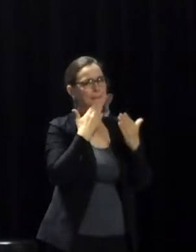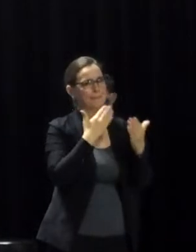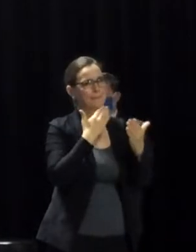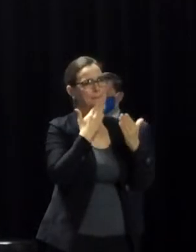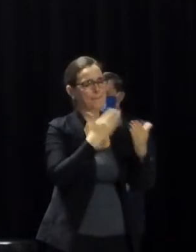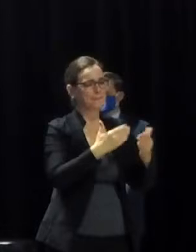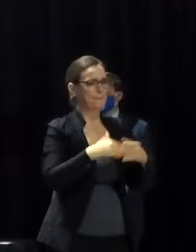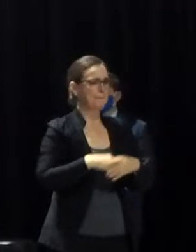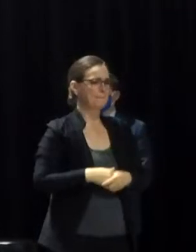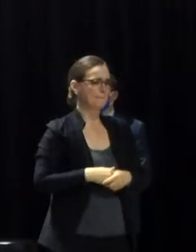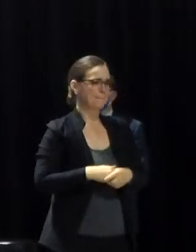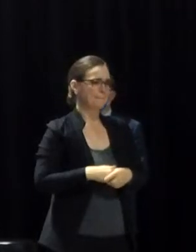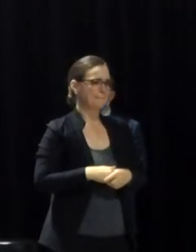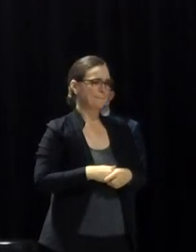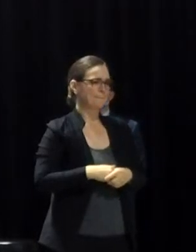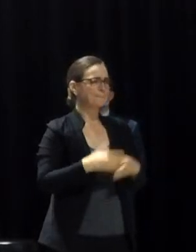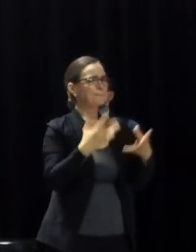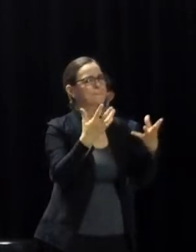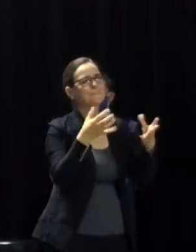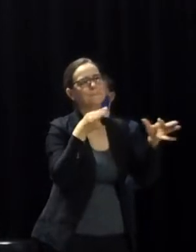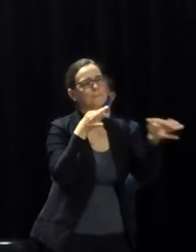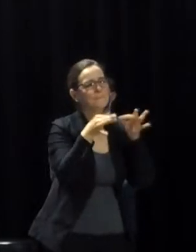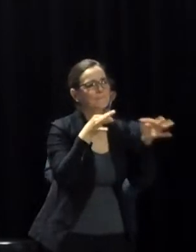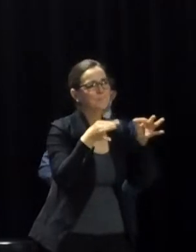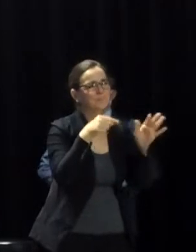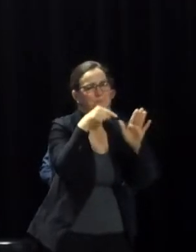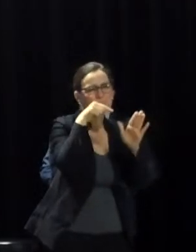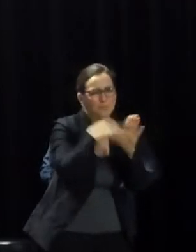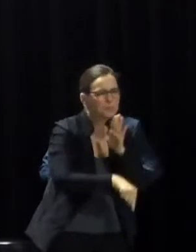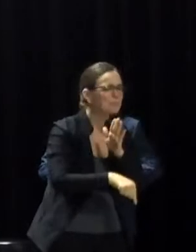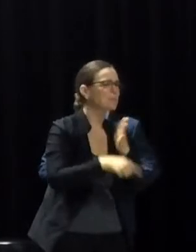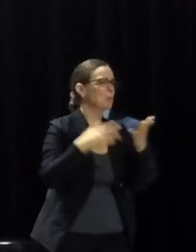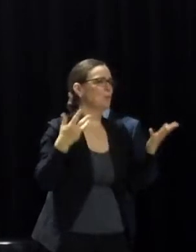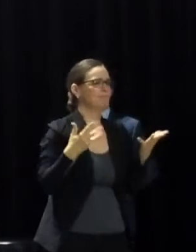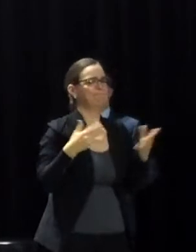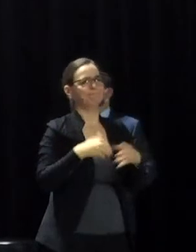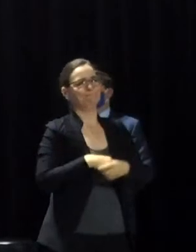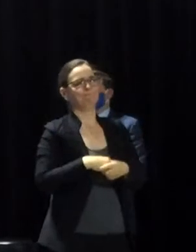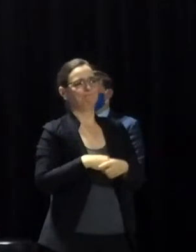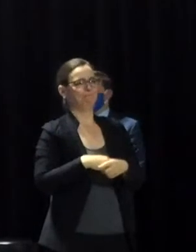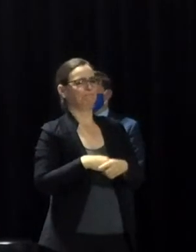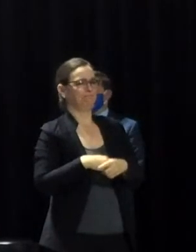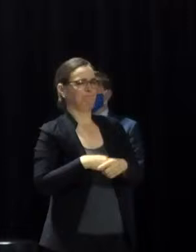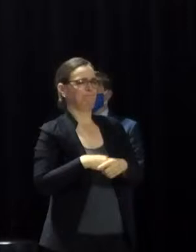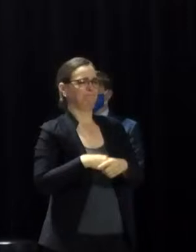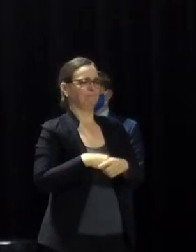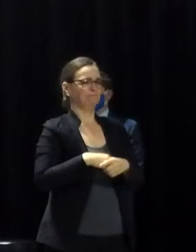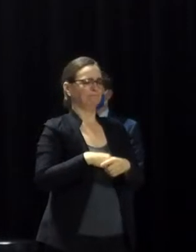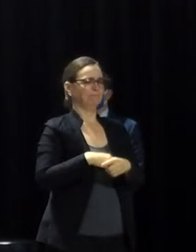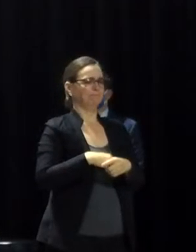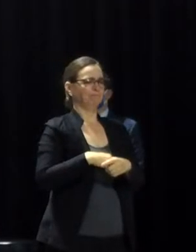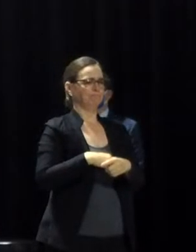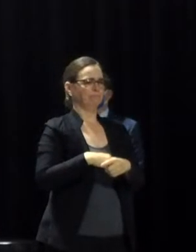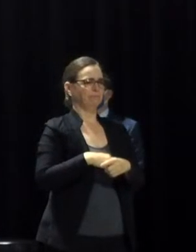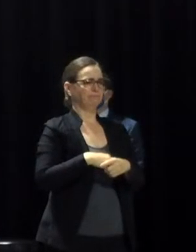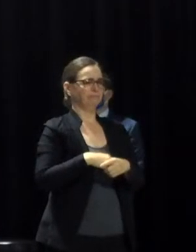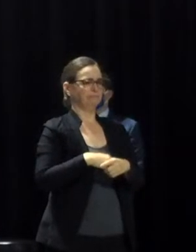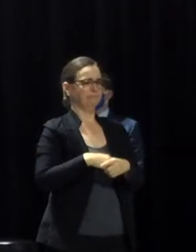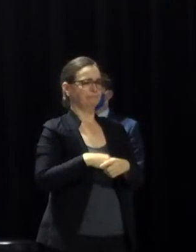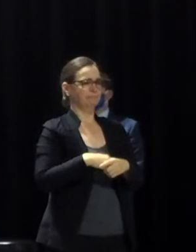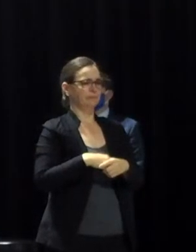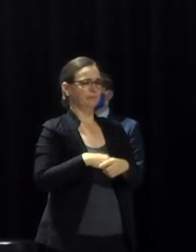Okay, I just wanted to explain this a little bit more further in terms of that how what you're